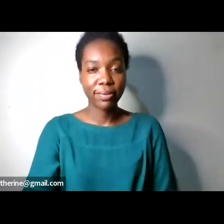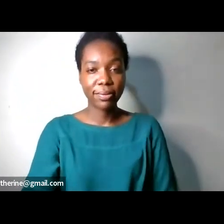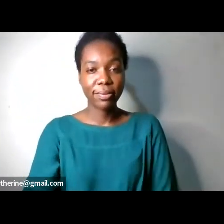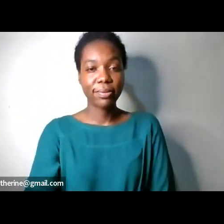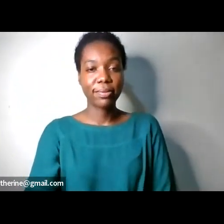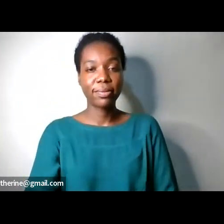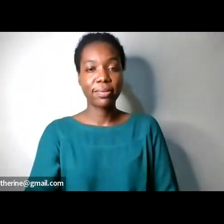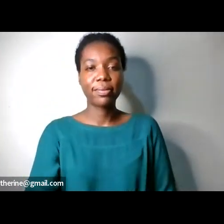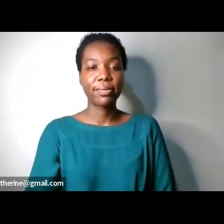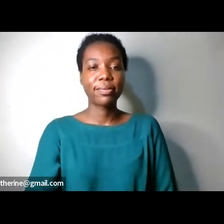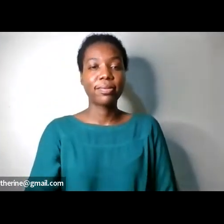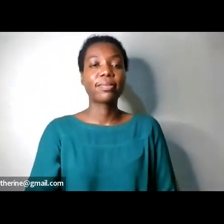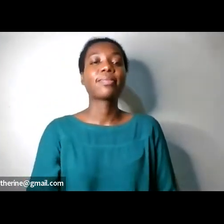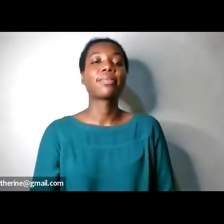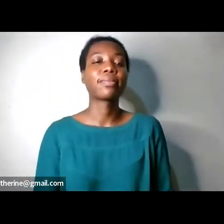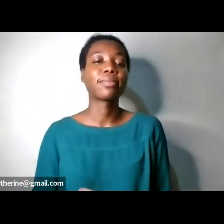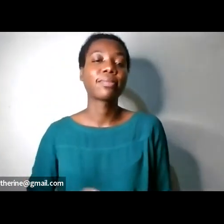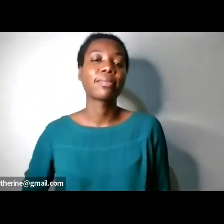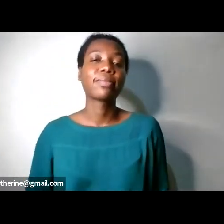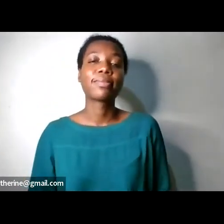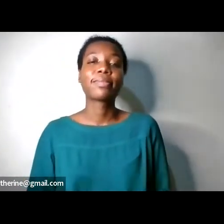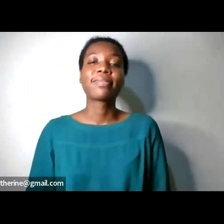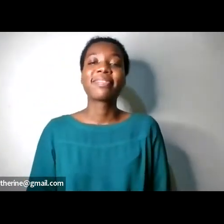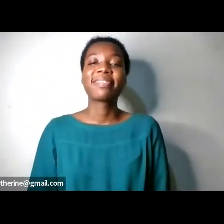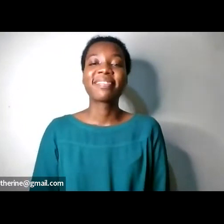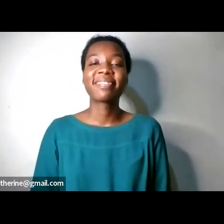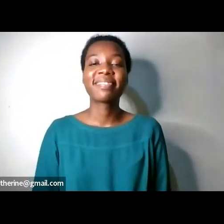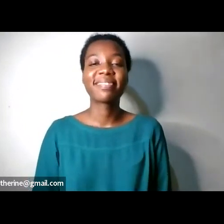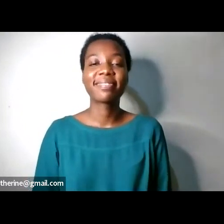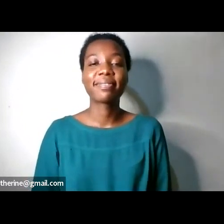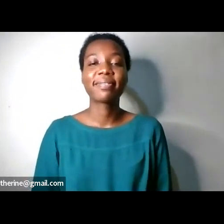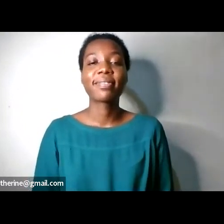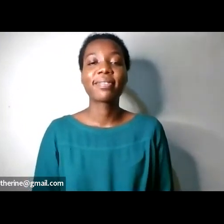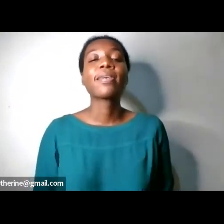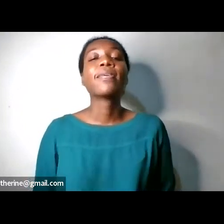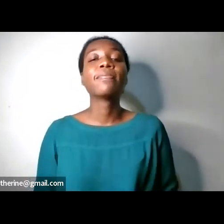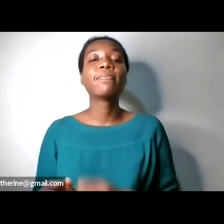Fine, mine is okay. So yeah, it's mine actually that has a problem.